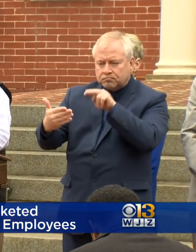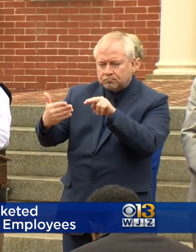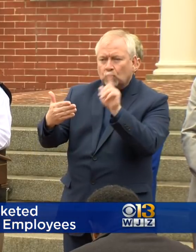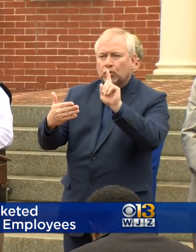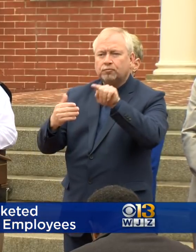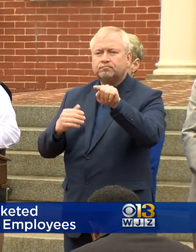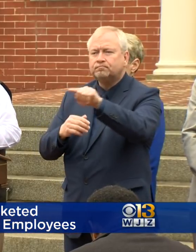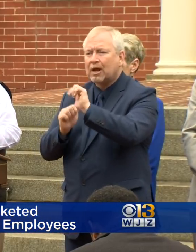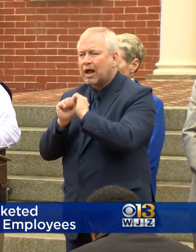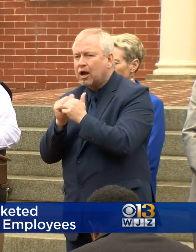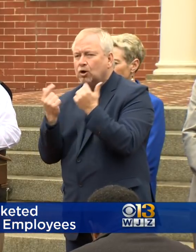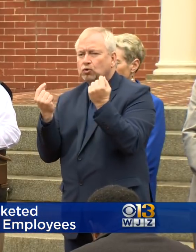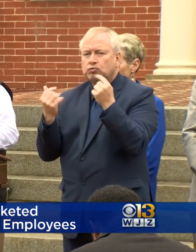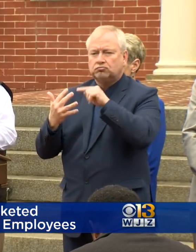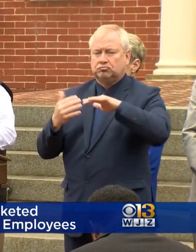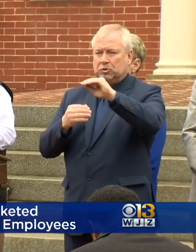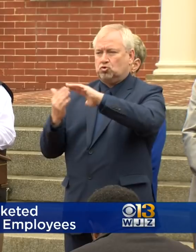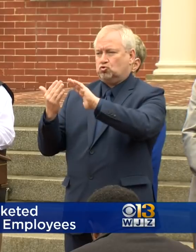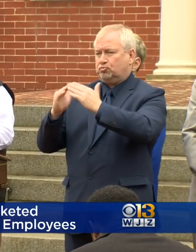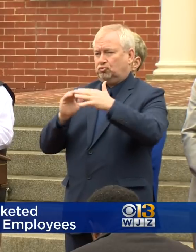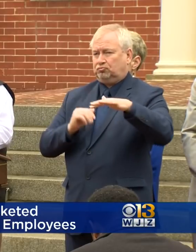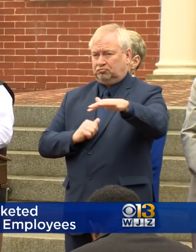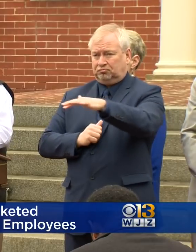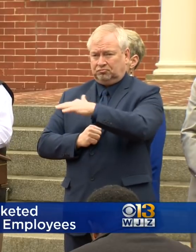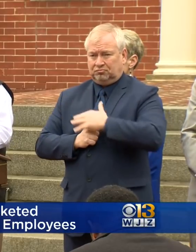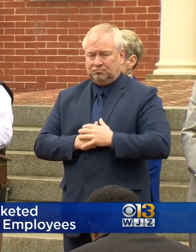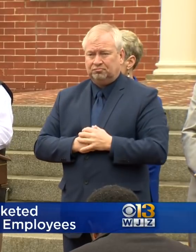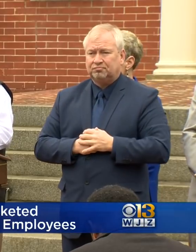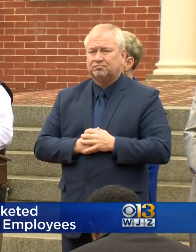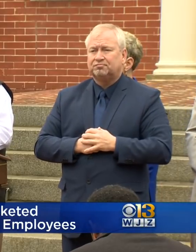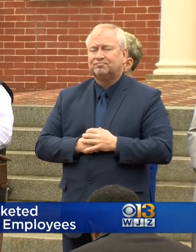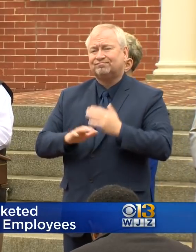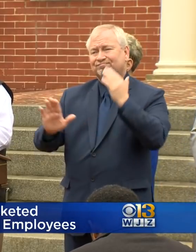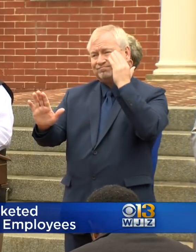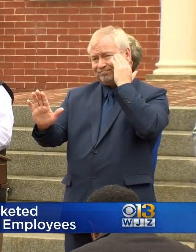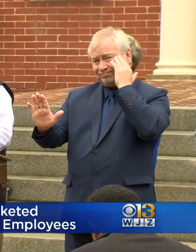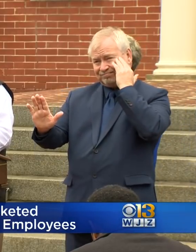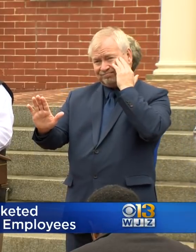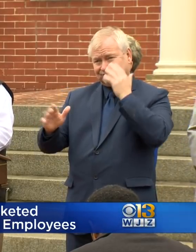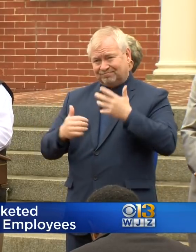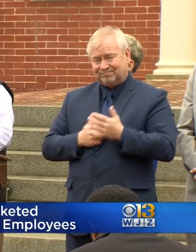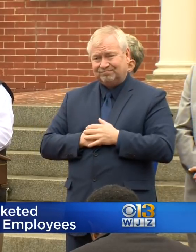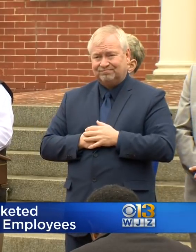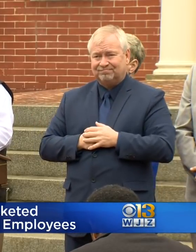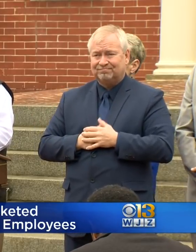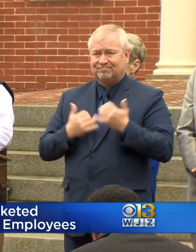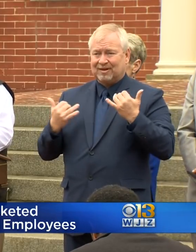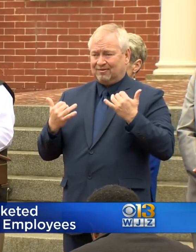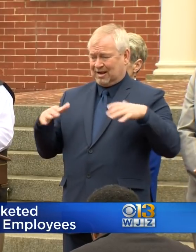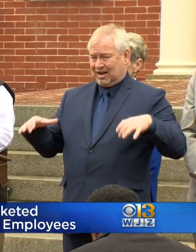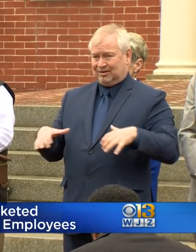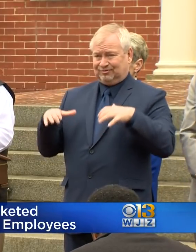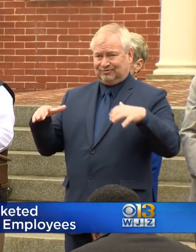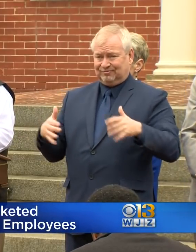community. Look, I know that the actions that we've been taking